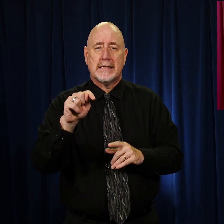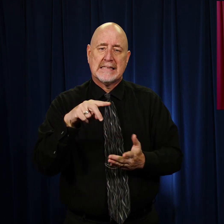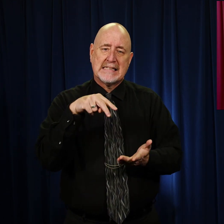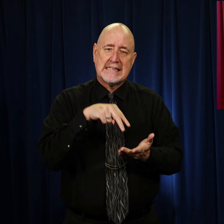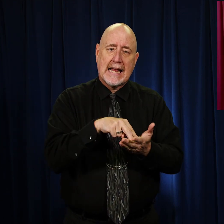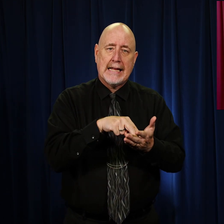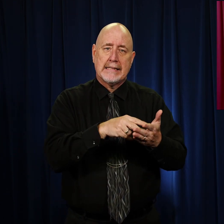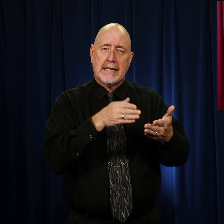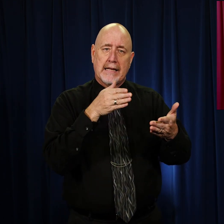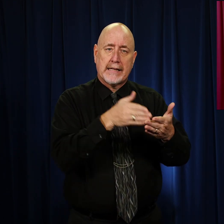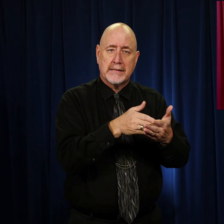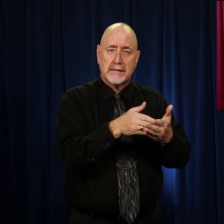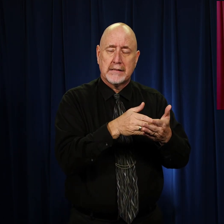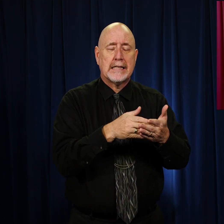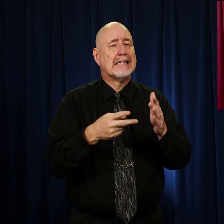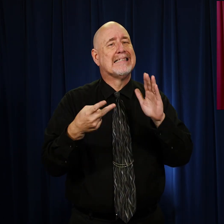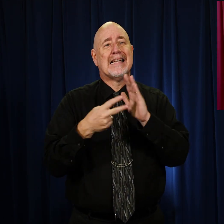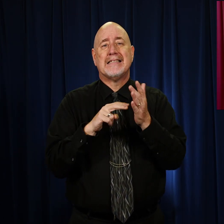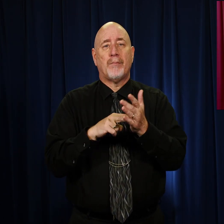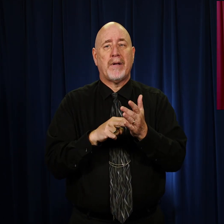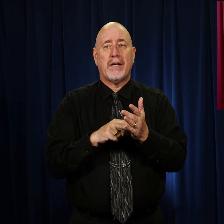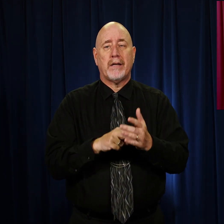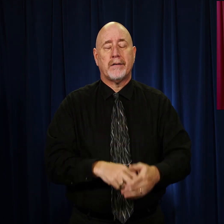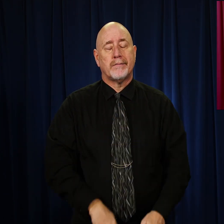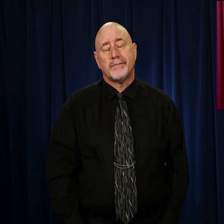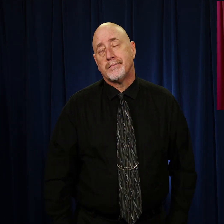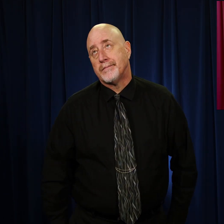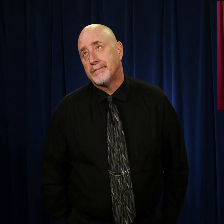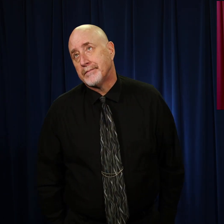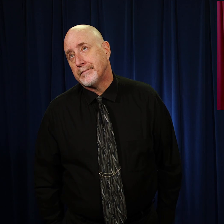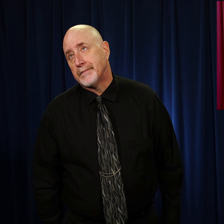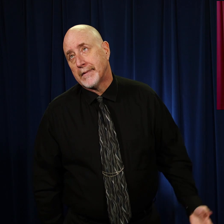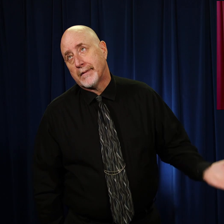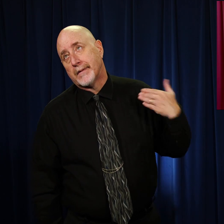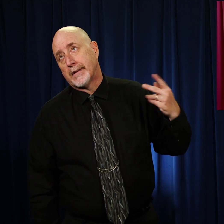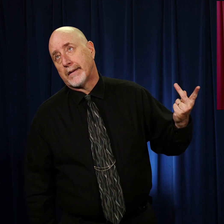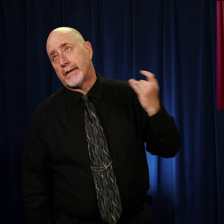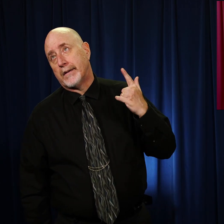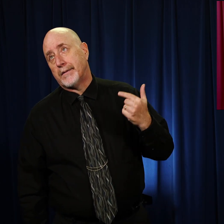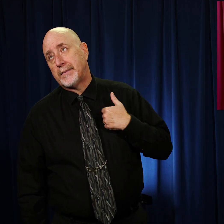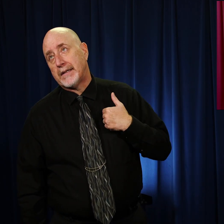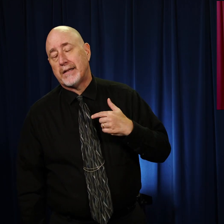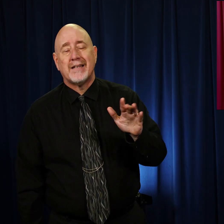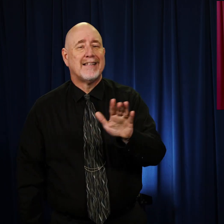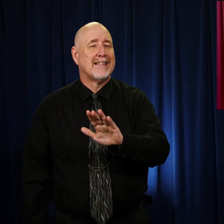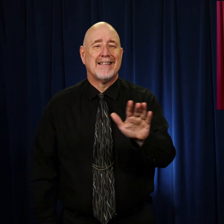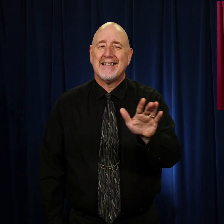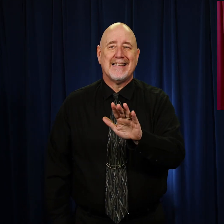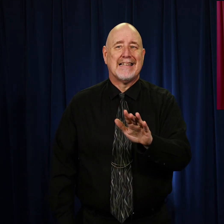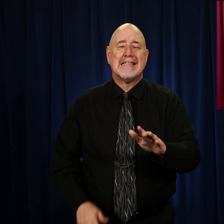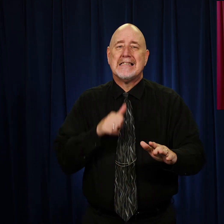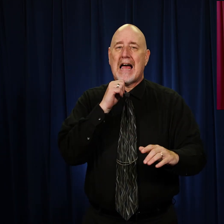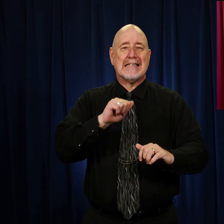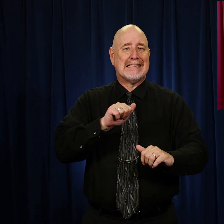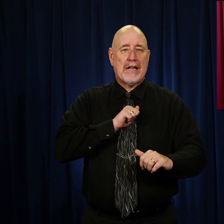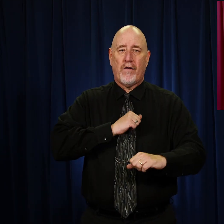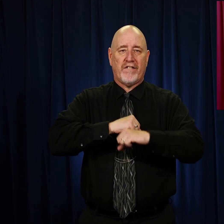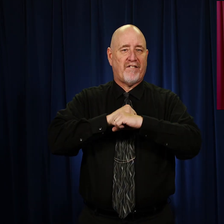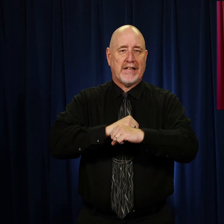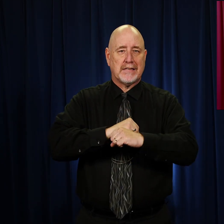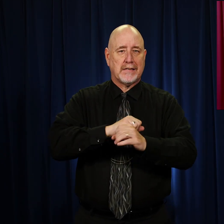stand against. This doesn't mean to stand back and let someone kill you. This is not dealing at all with